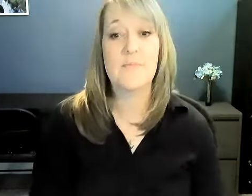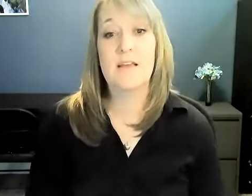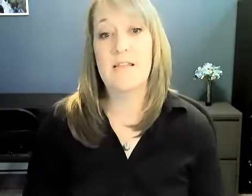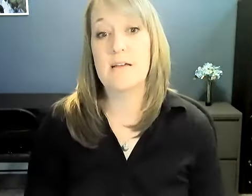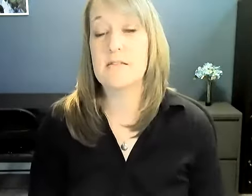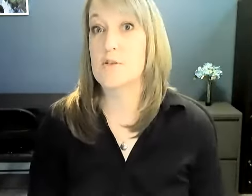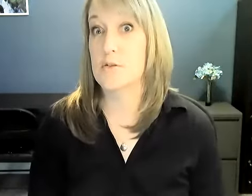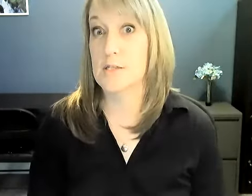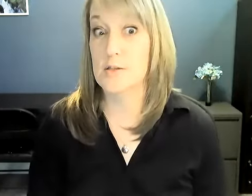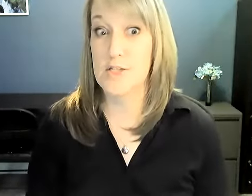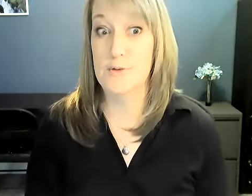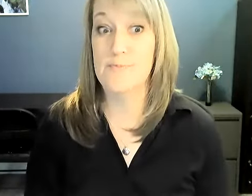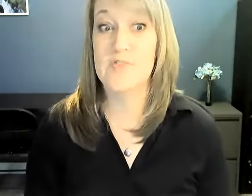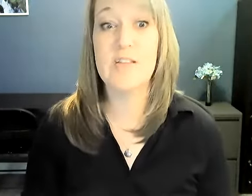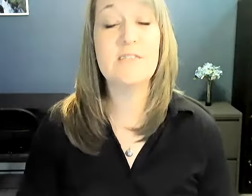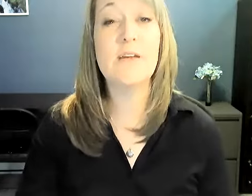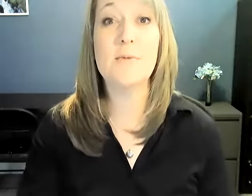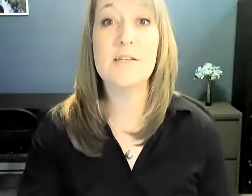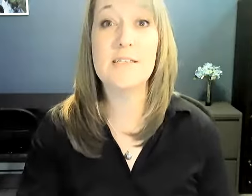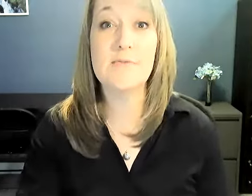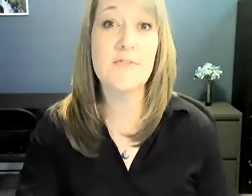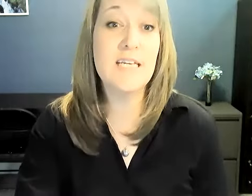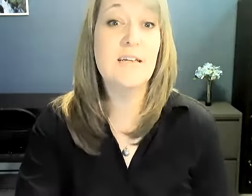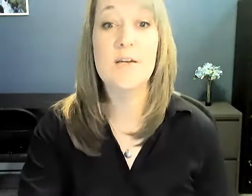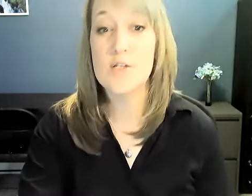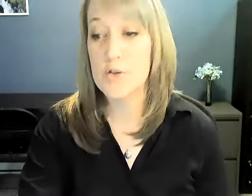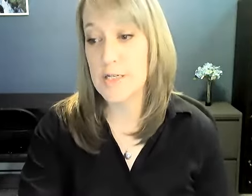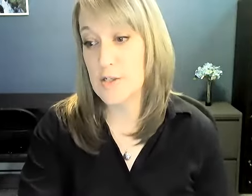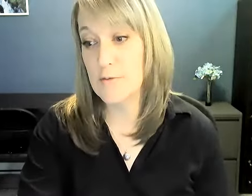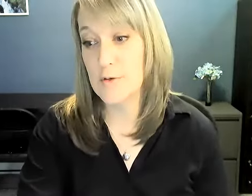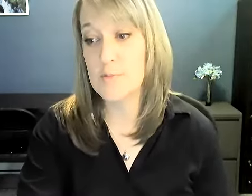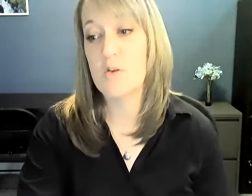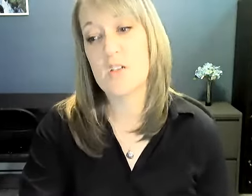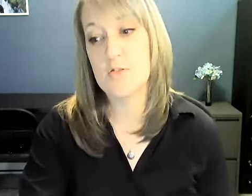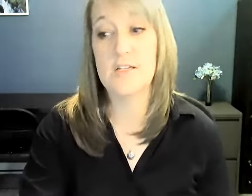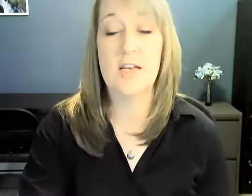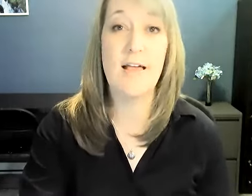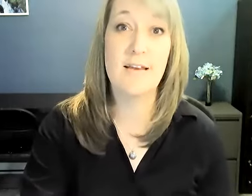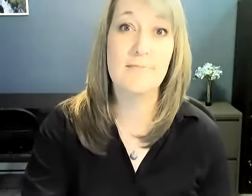And that's directional too. So that's vocabulary list 15, directional verbs or directionality.